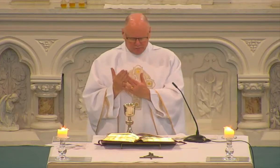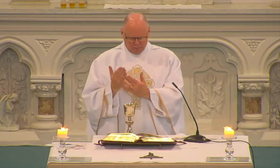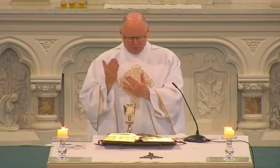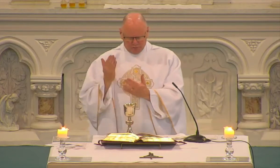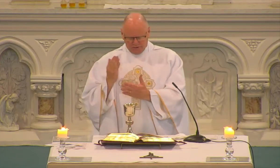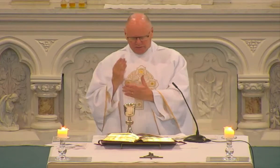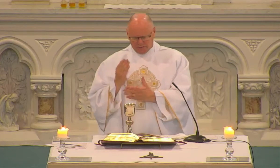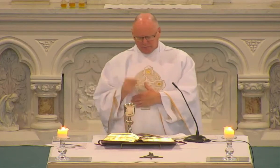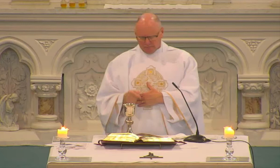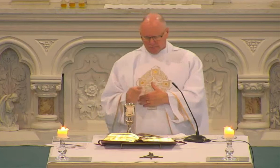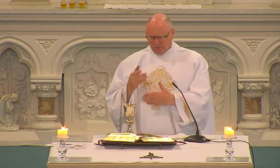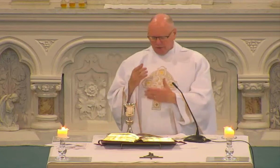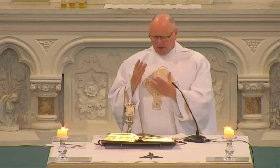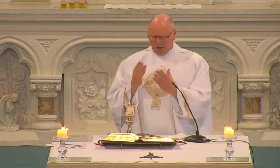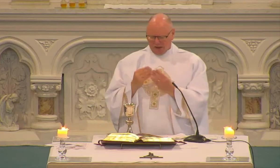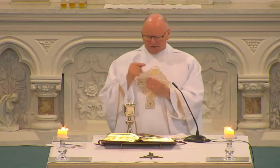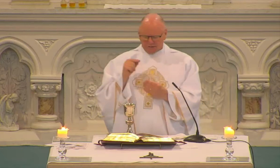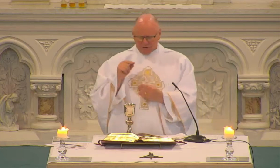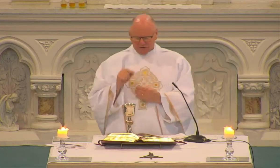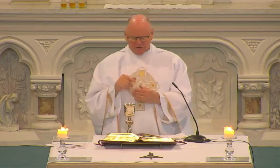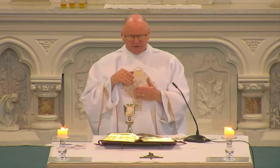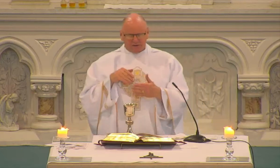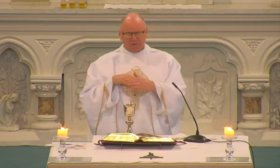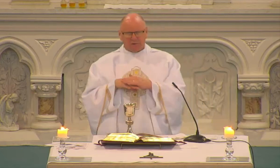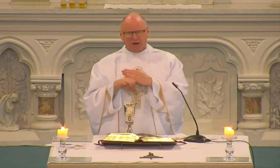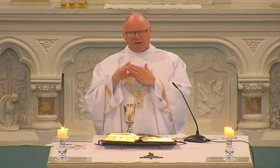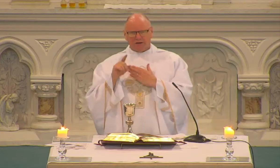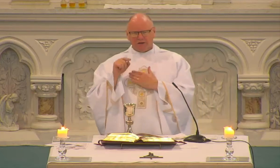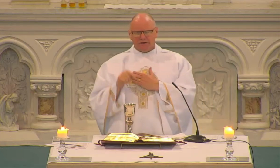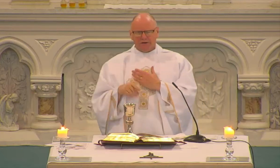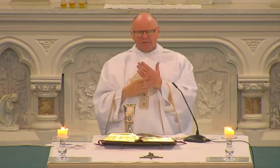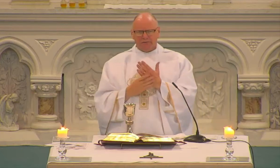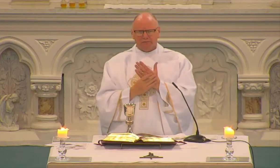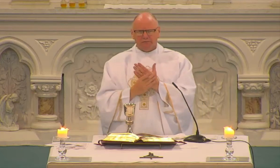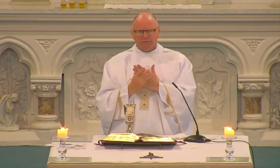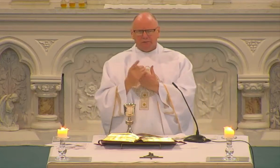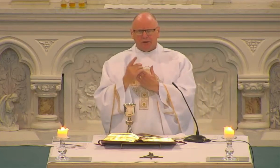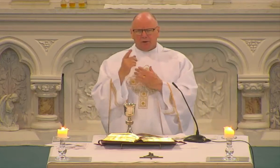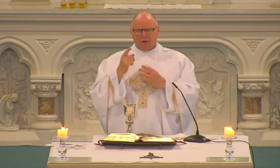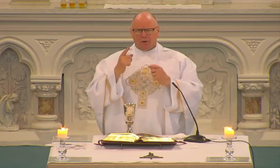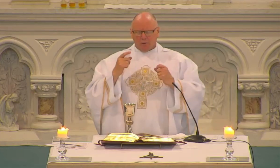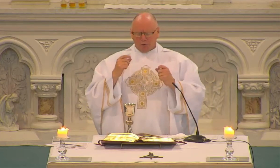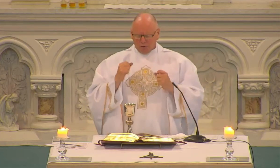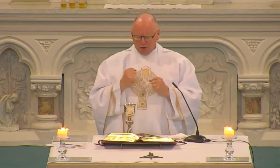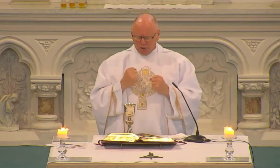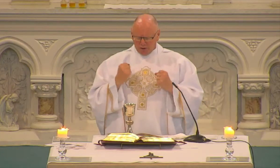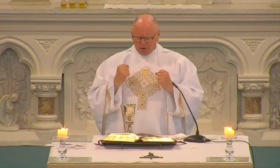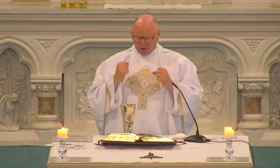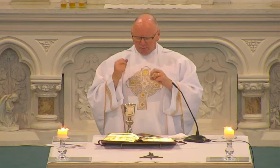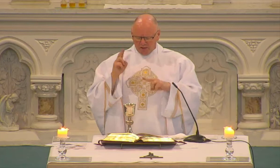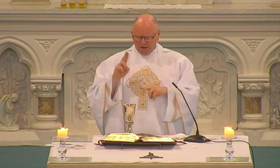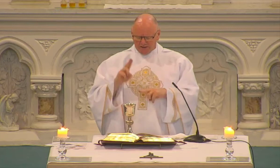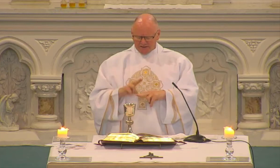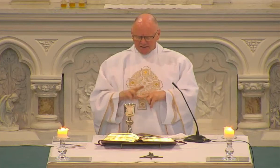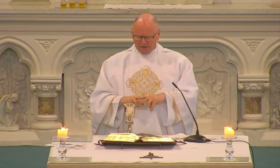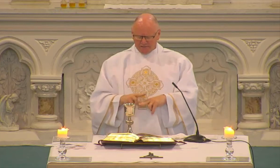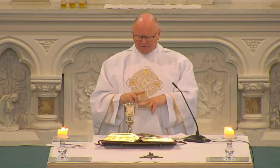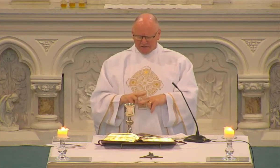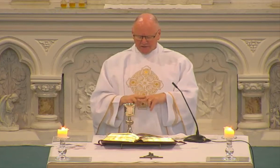Through him, and with him, and in him, O God, almighty